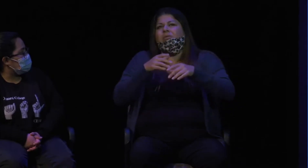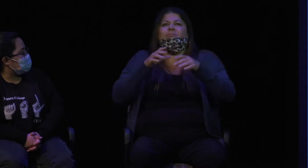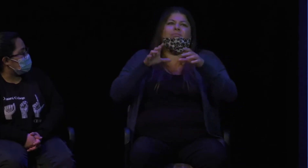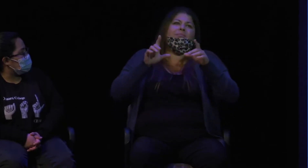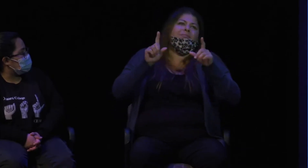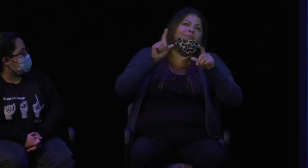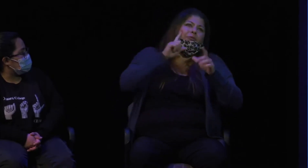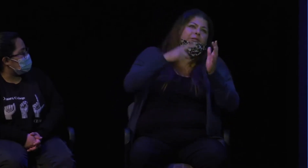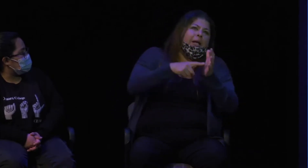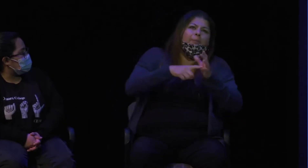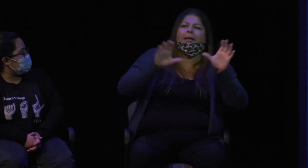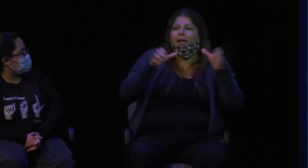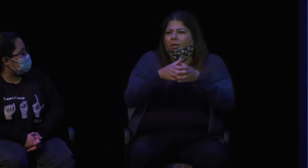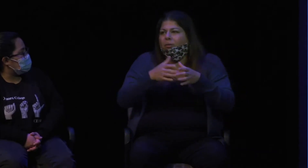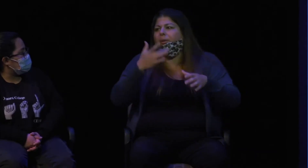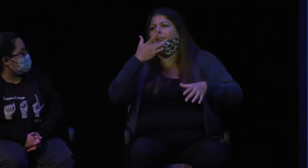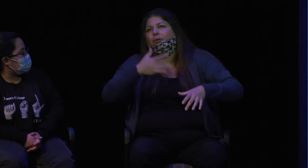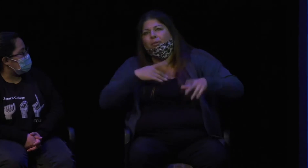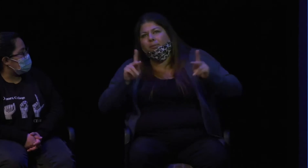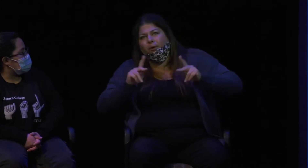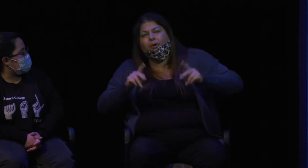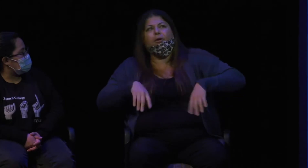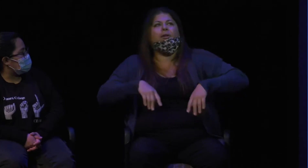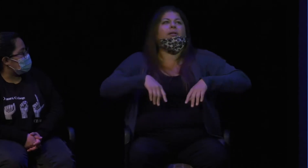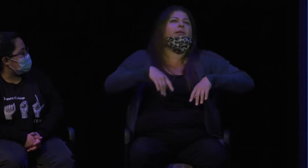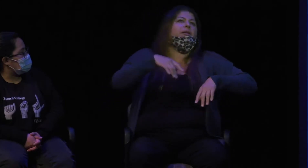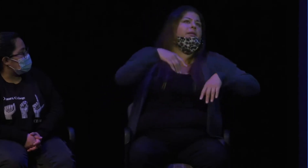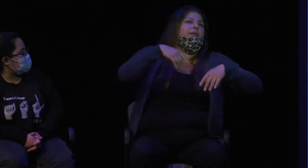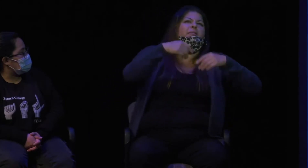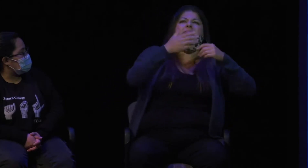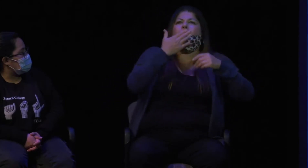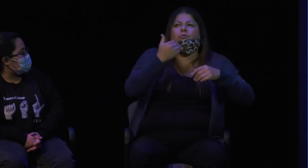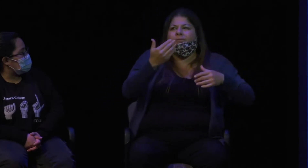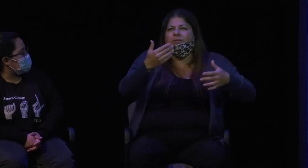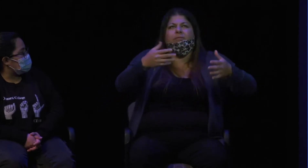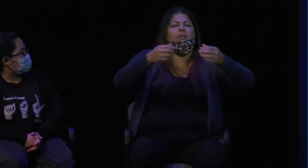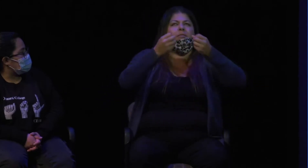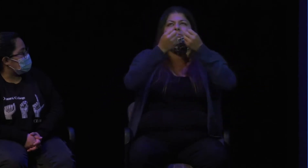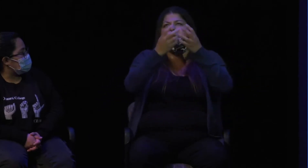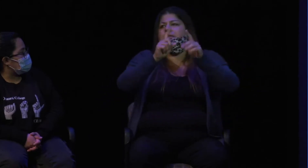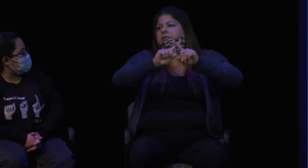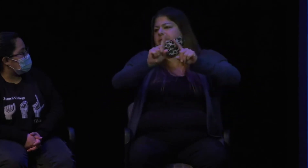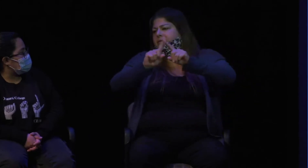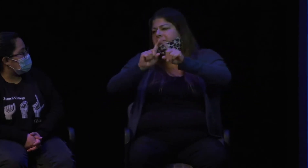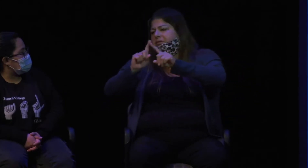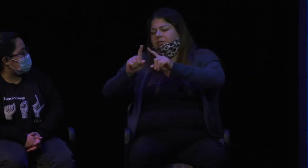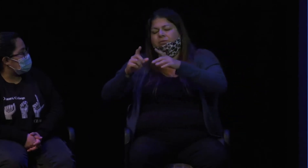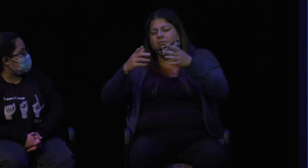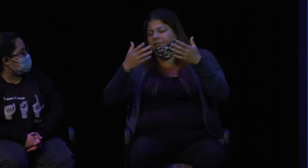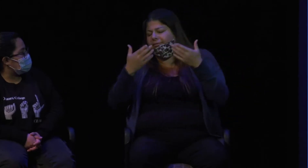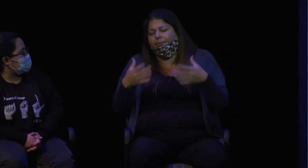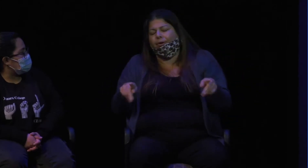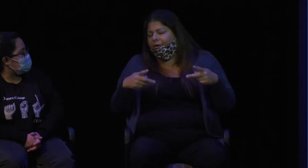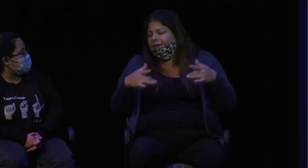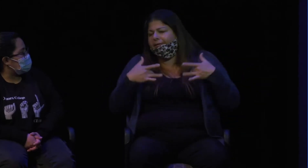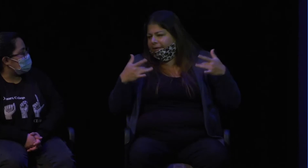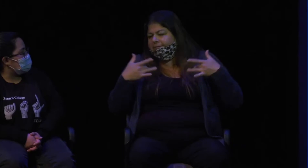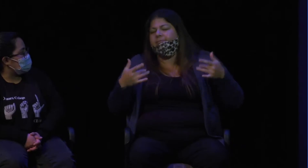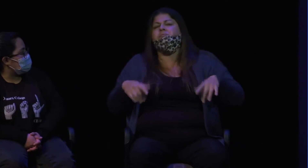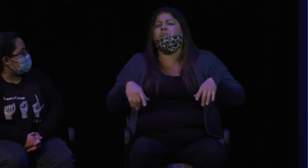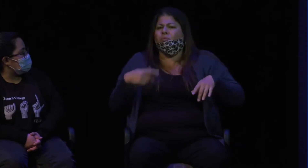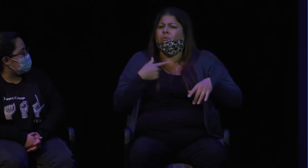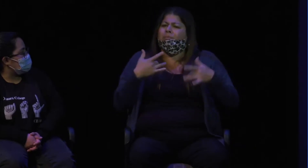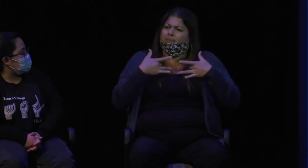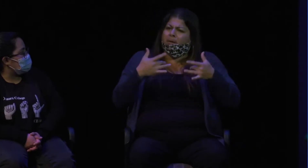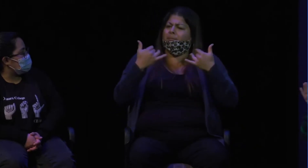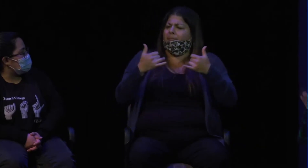life, or that, you know, my family are who they are, and I was going to have to attend